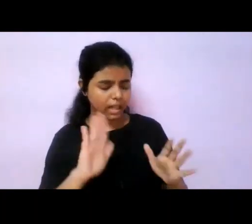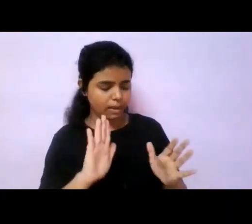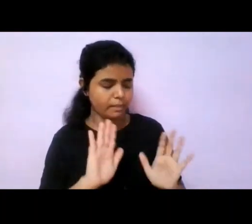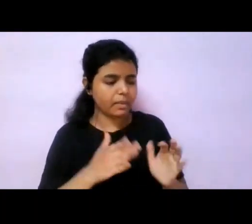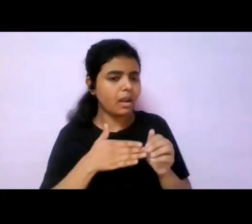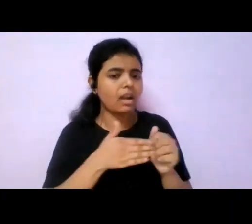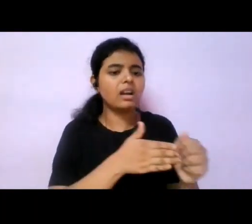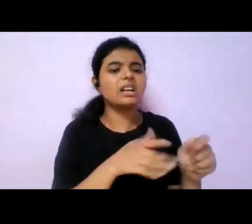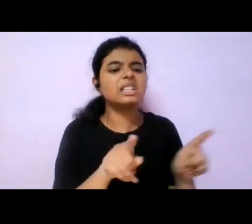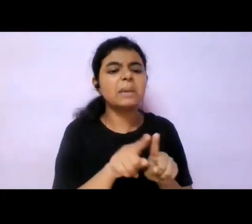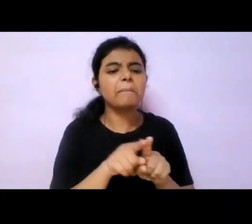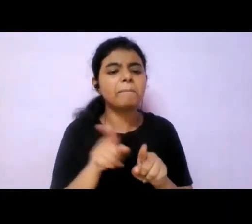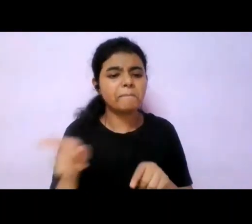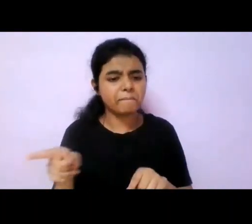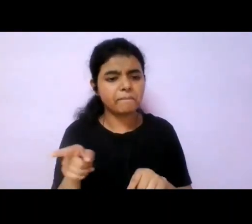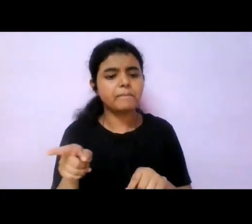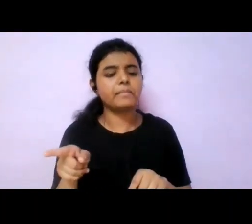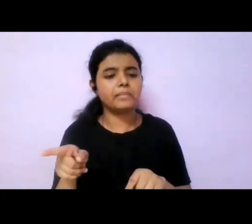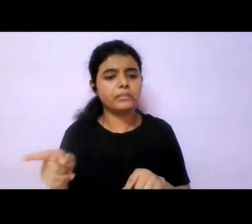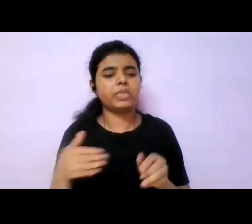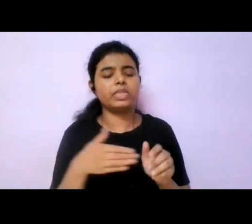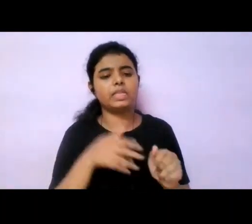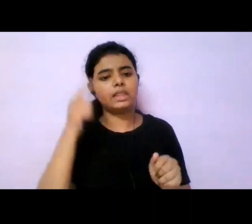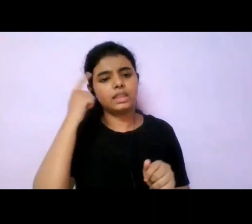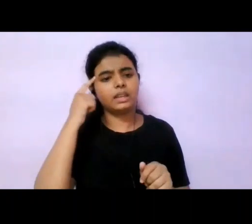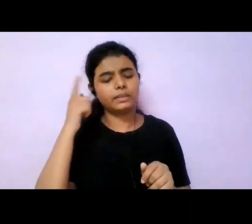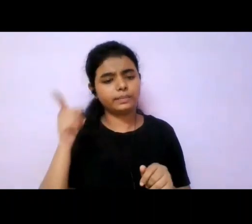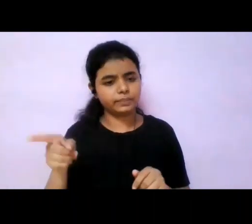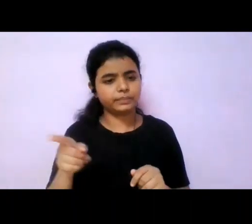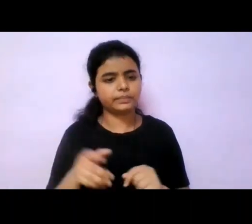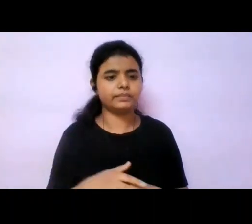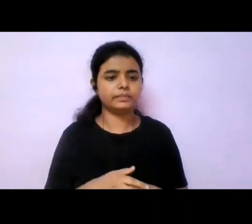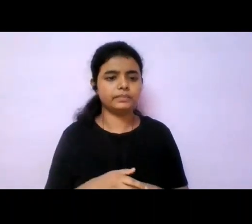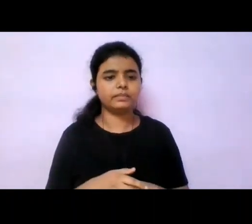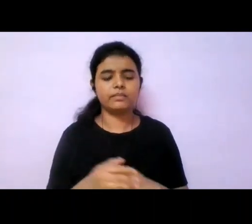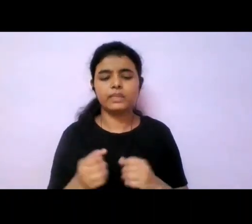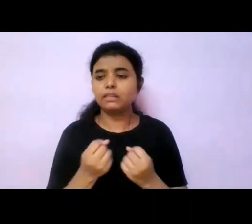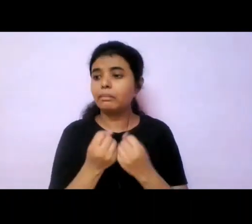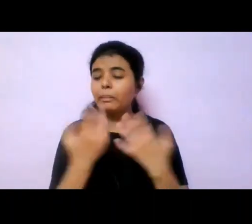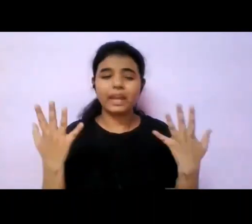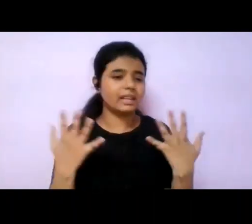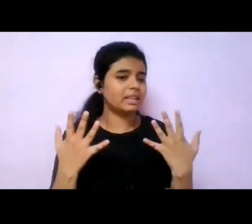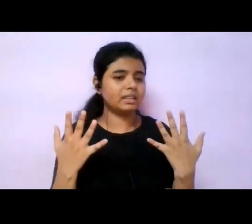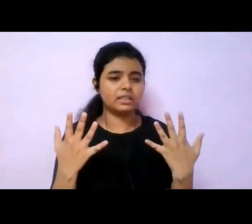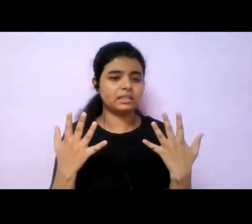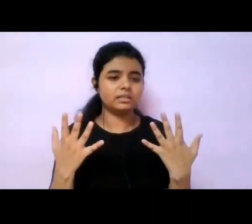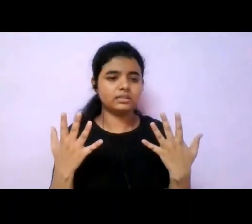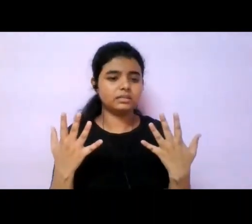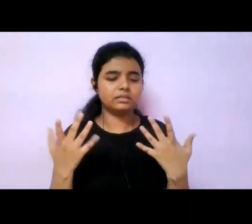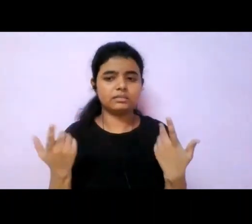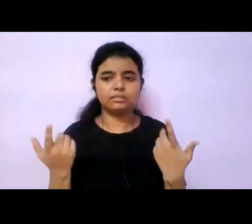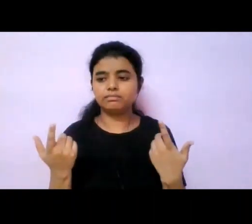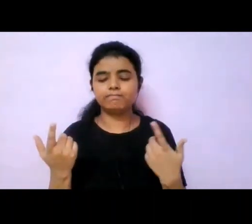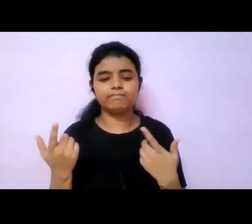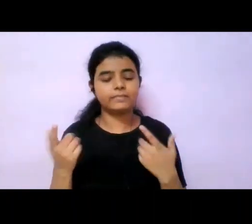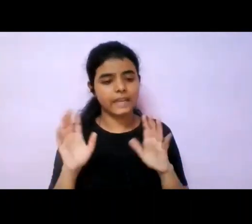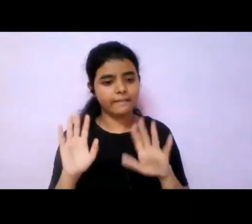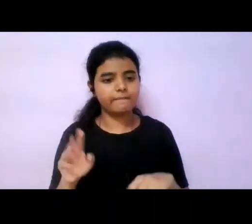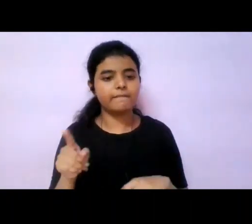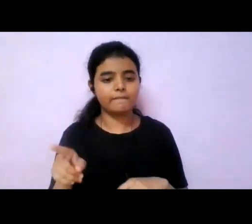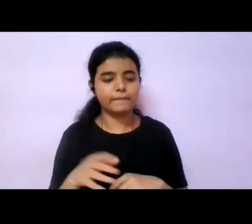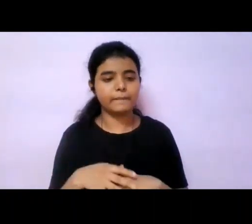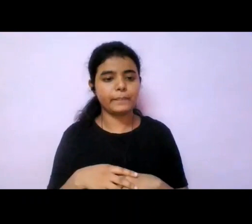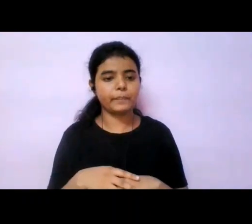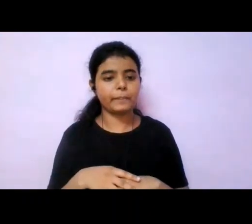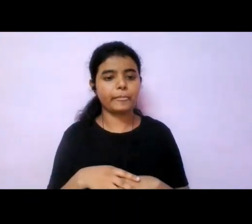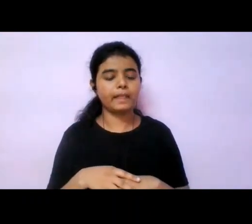lots, there are many that exist. Historically, there have been, and there are many that exist now. Yeah. And it seems to me that